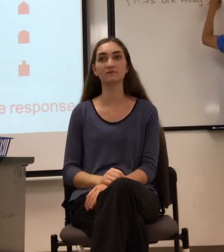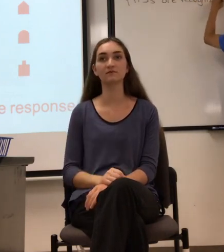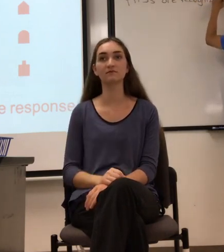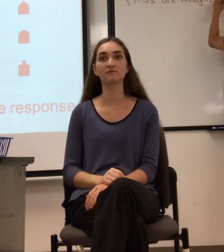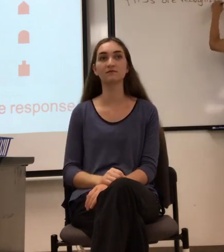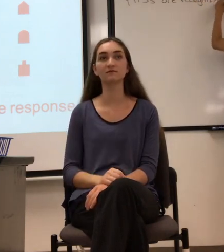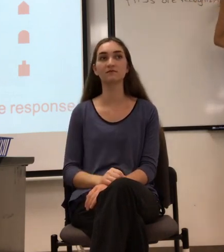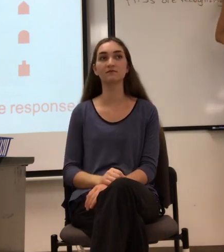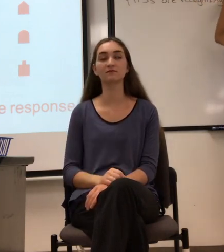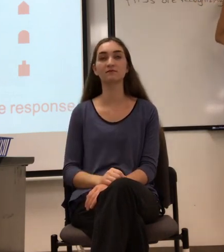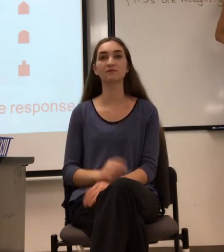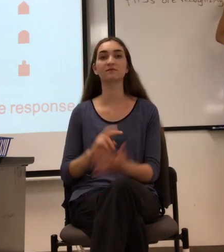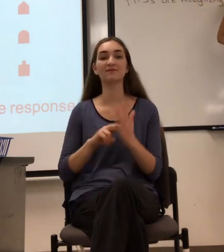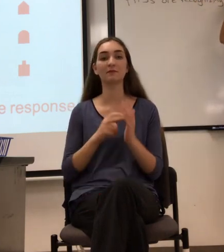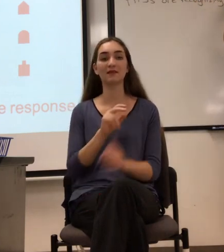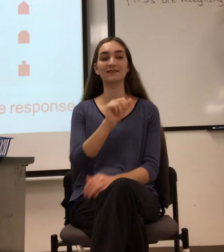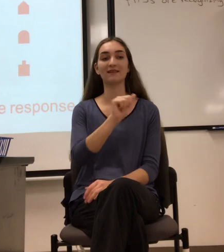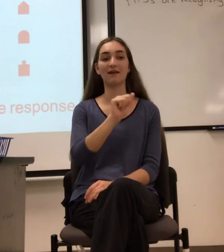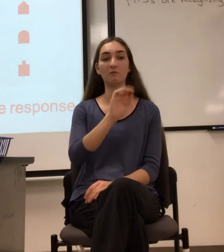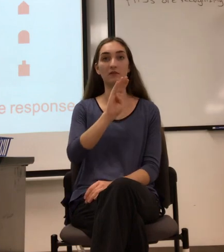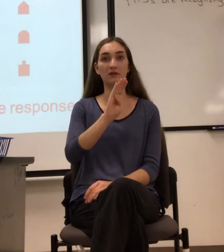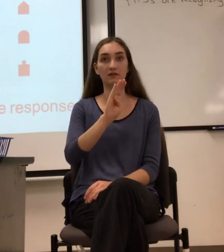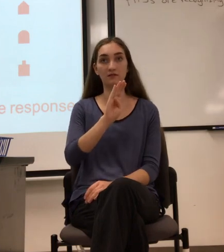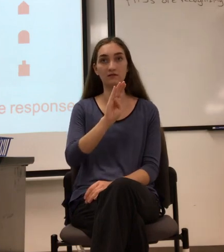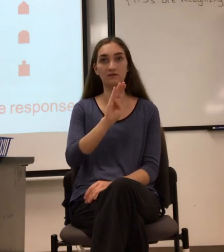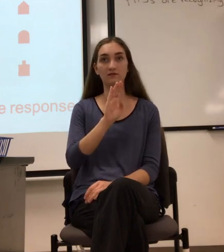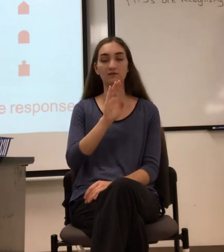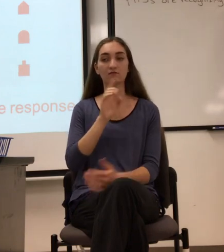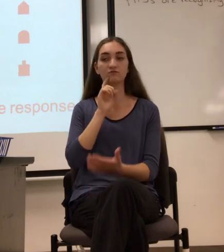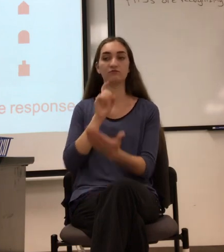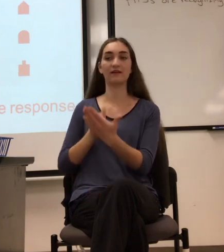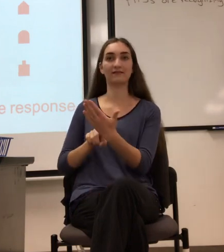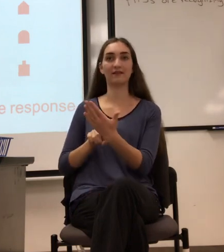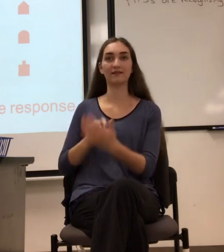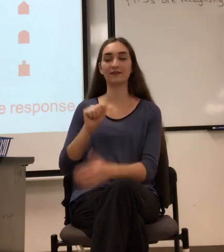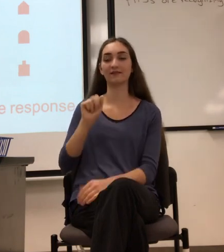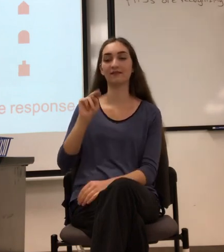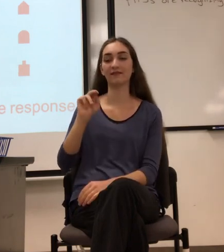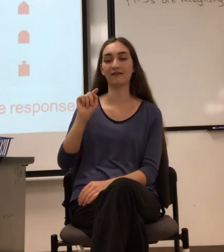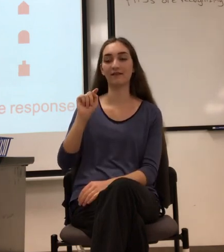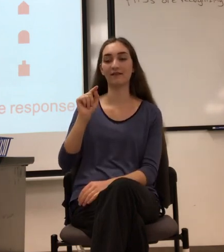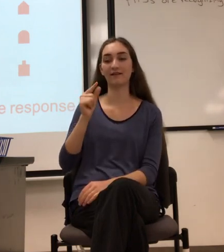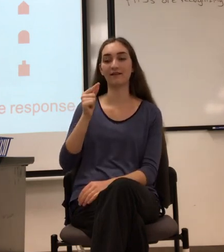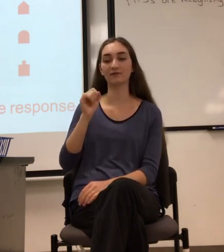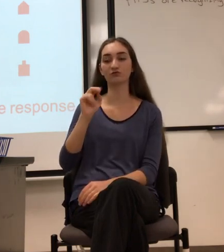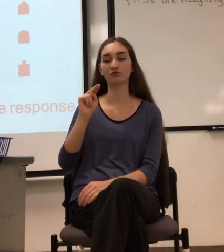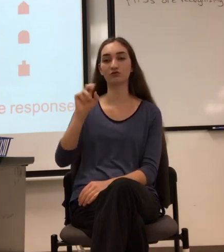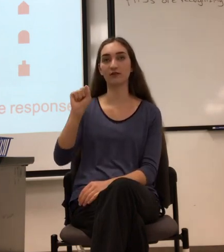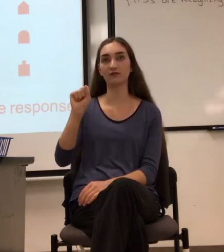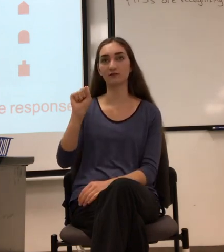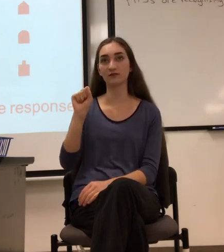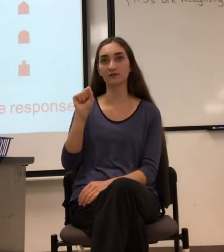are recognizing the antigens